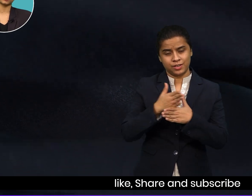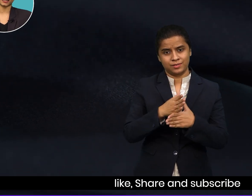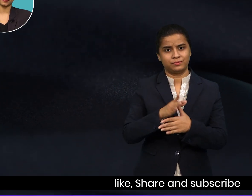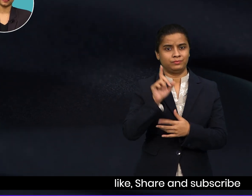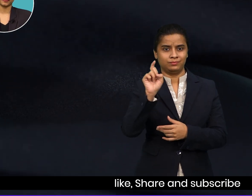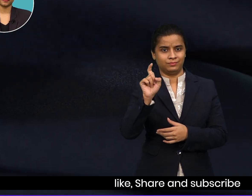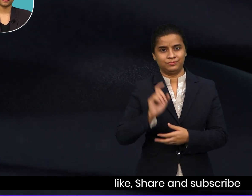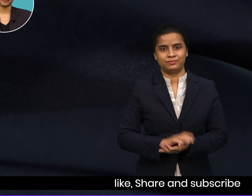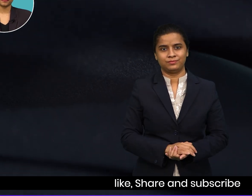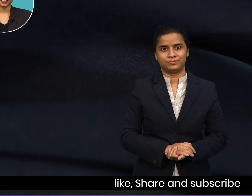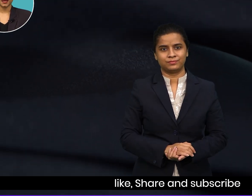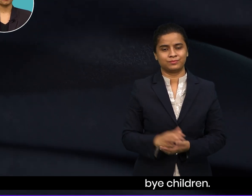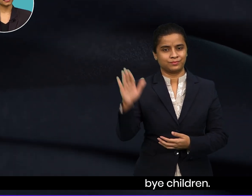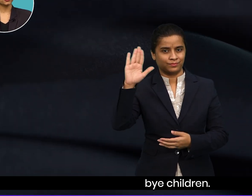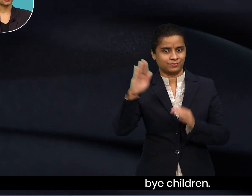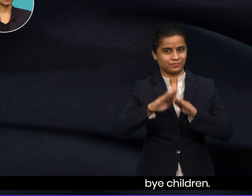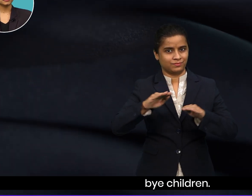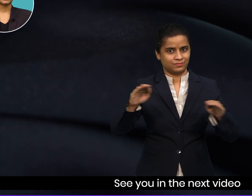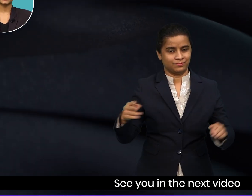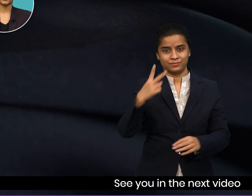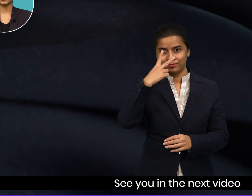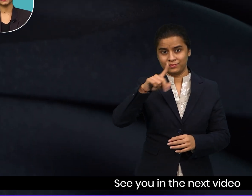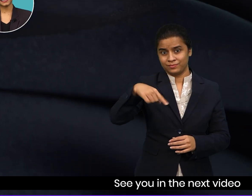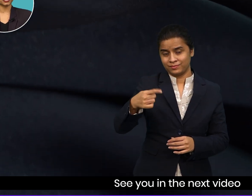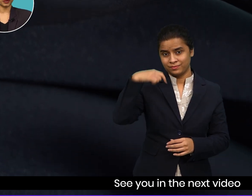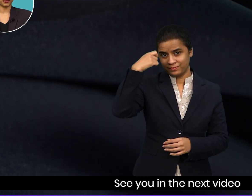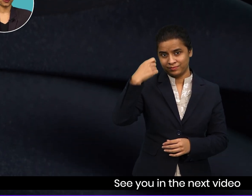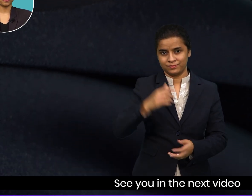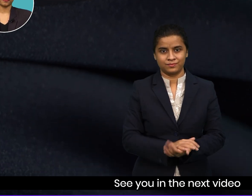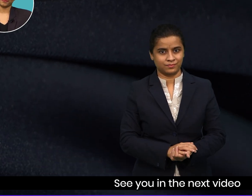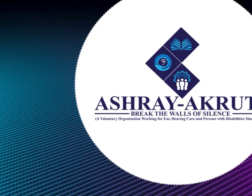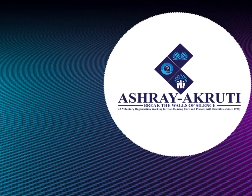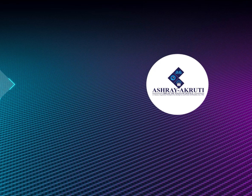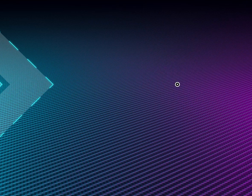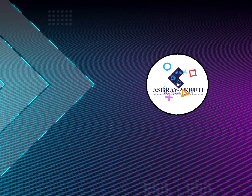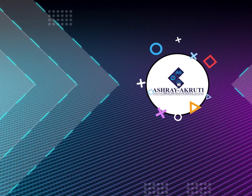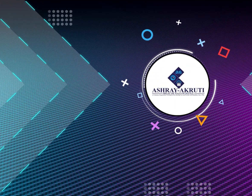and subscribe. Bye children. See you in the next video.